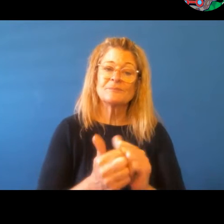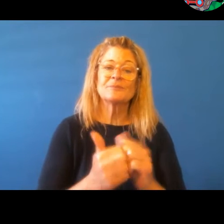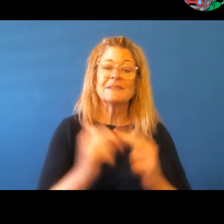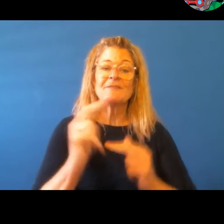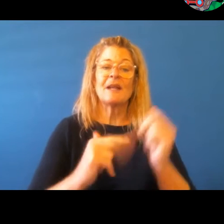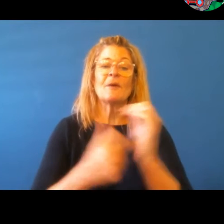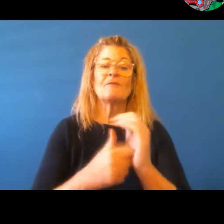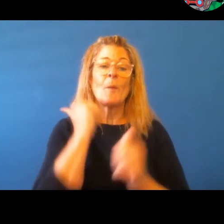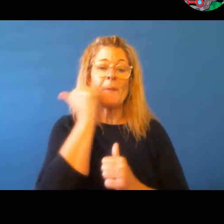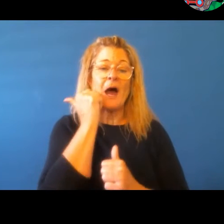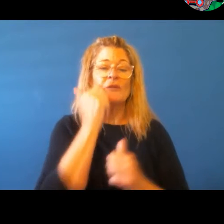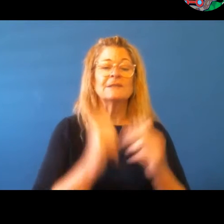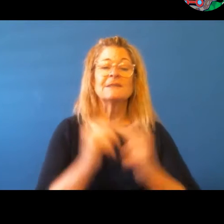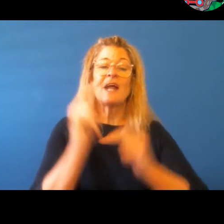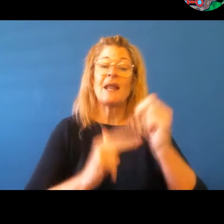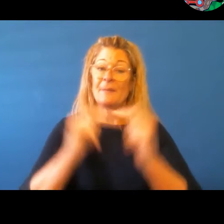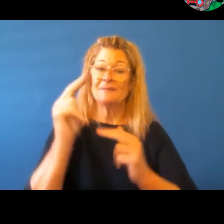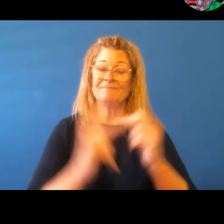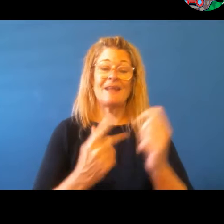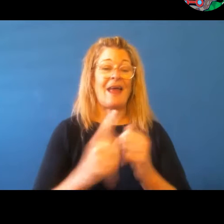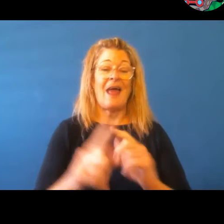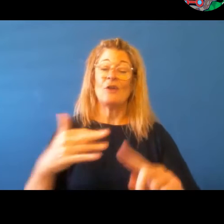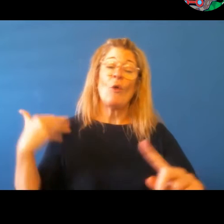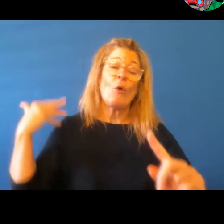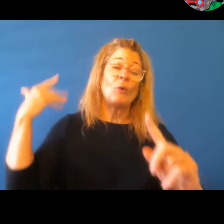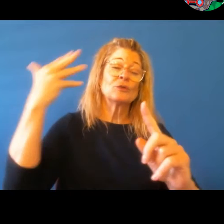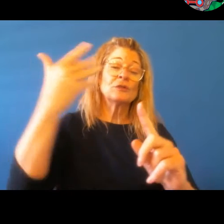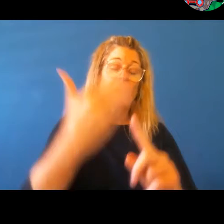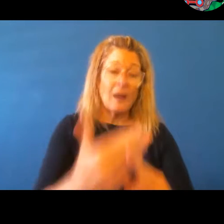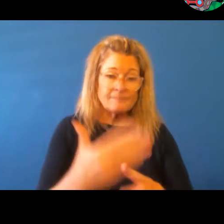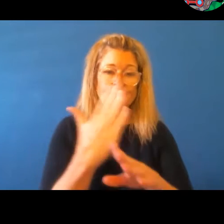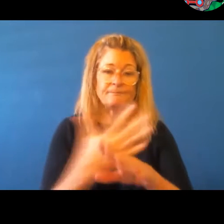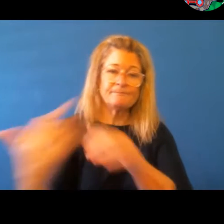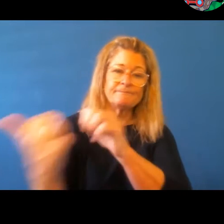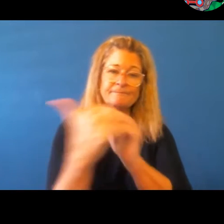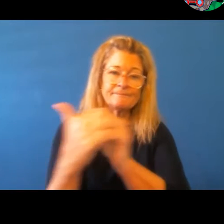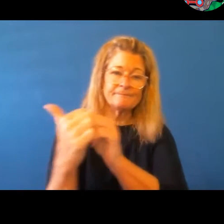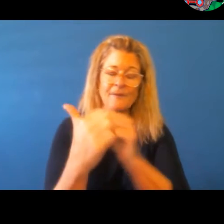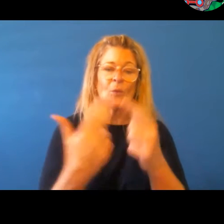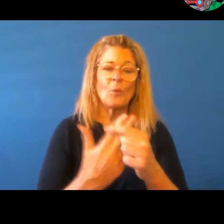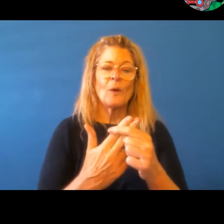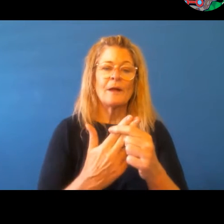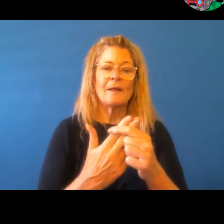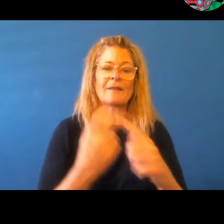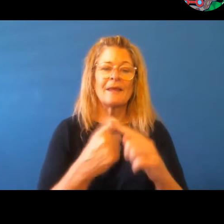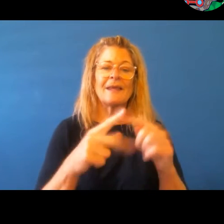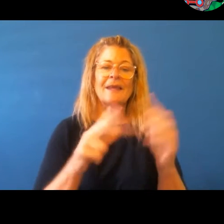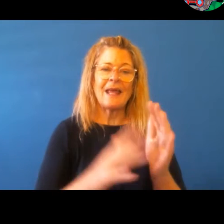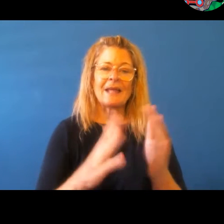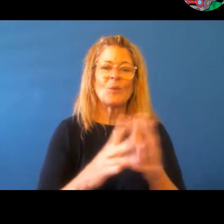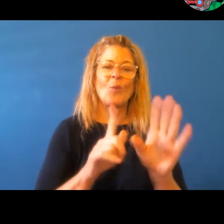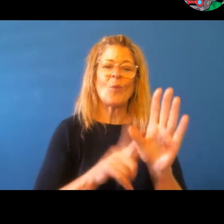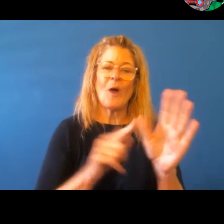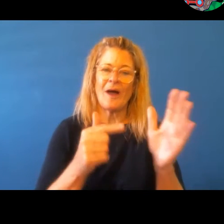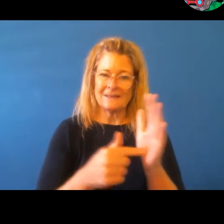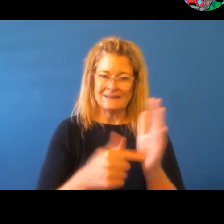Development, and a long-time Trans-Tasman contemporary and friend of Minister Wyatt. They both signed just 12 months